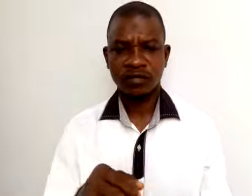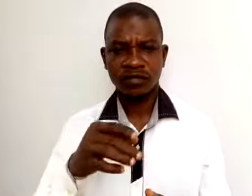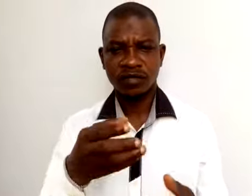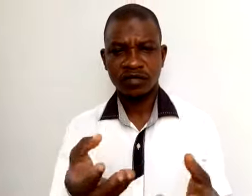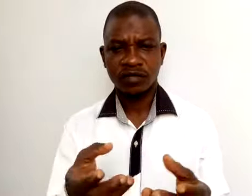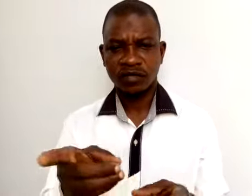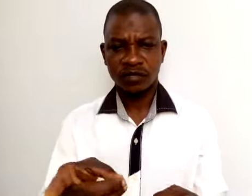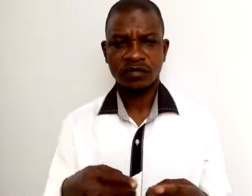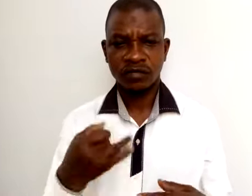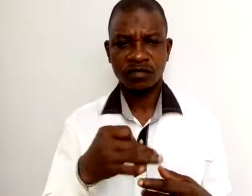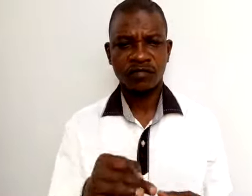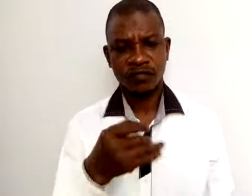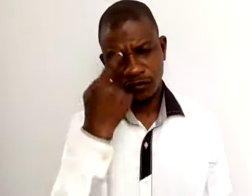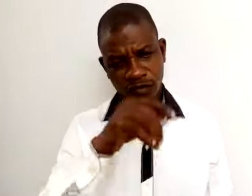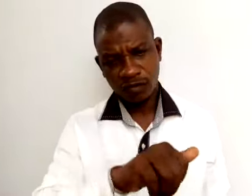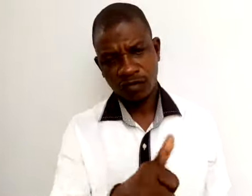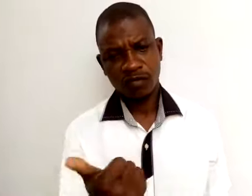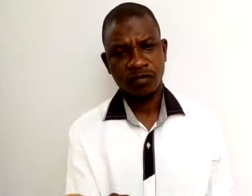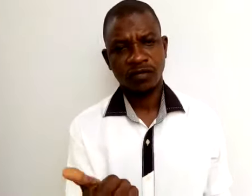demand for other.